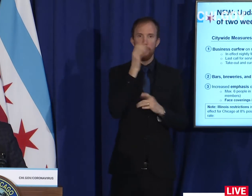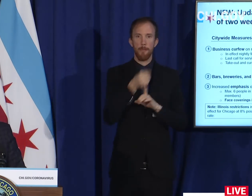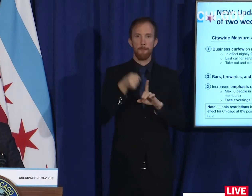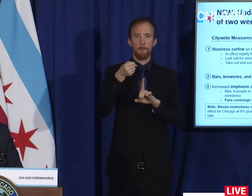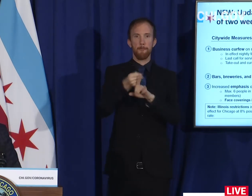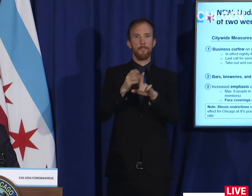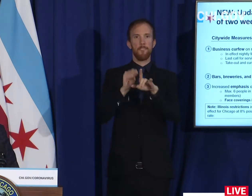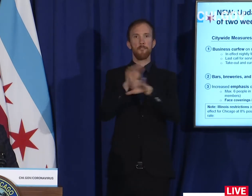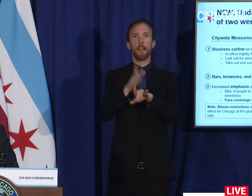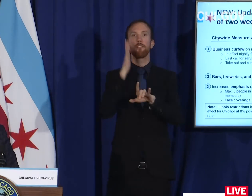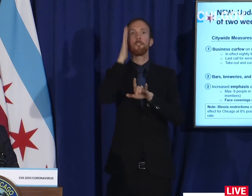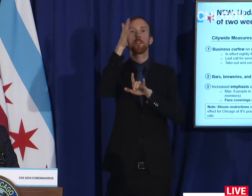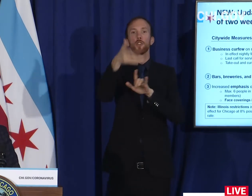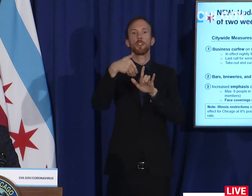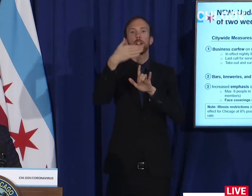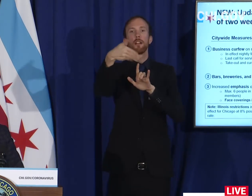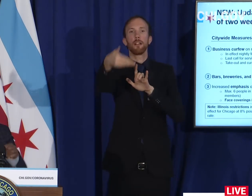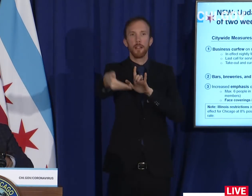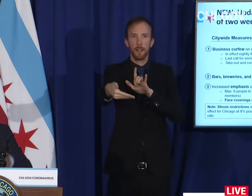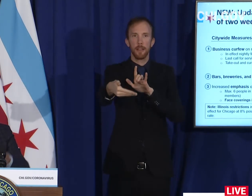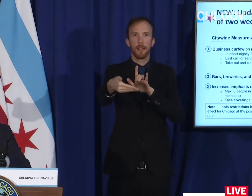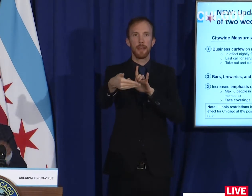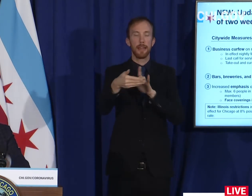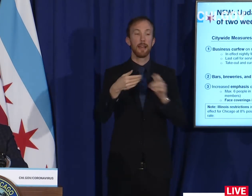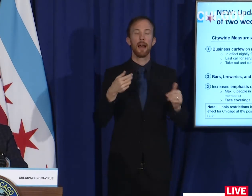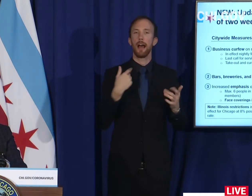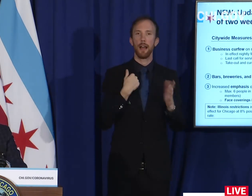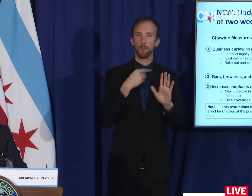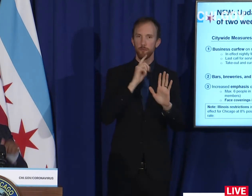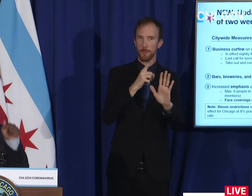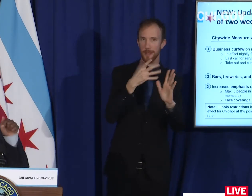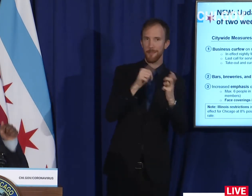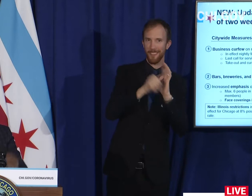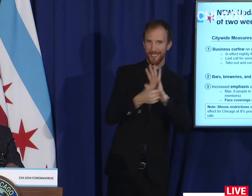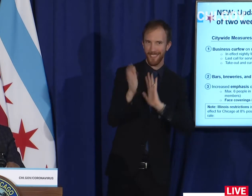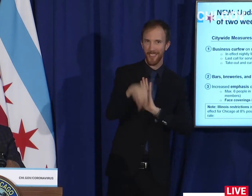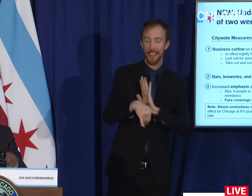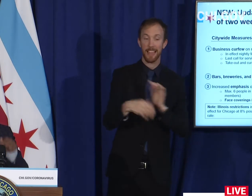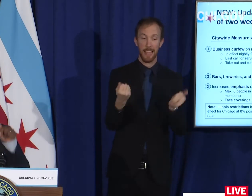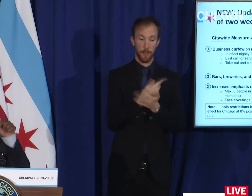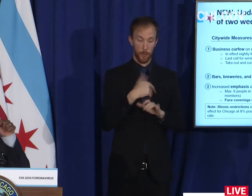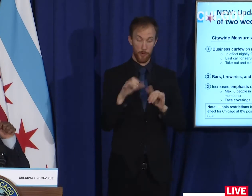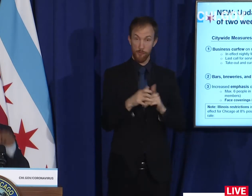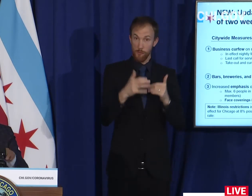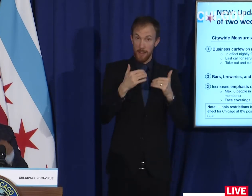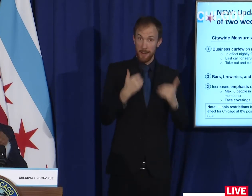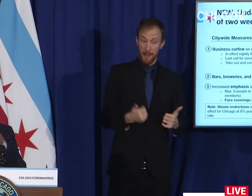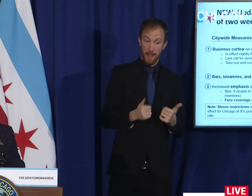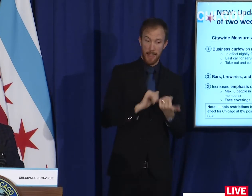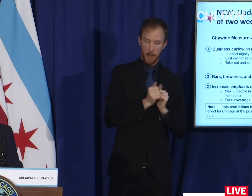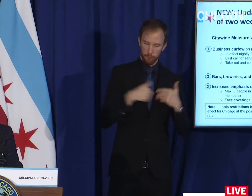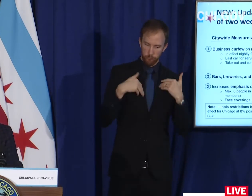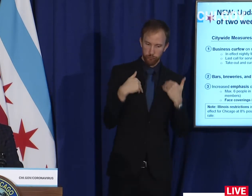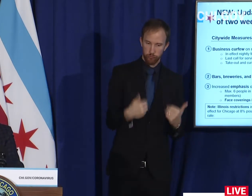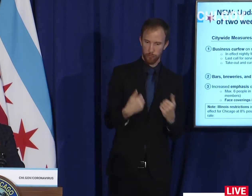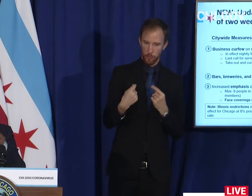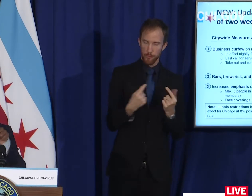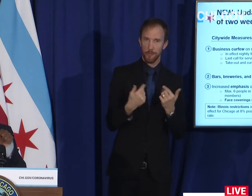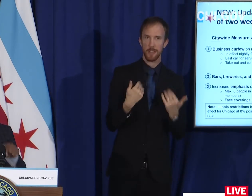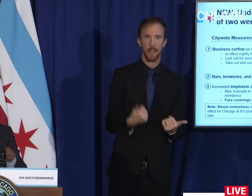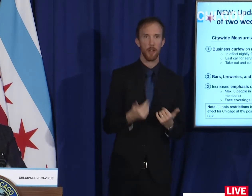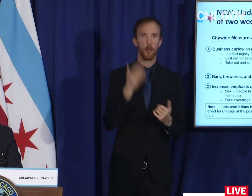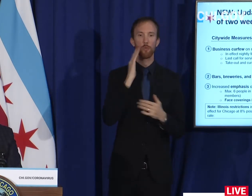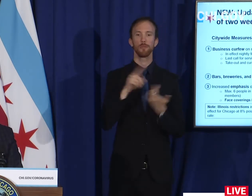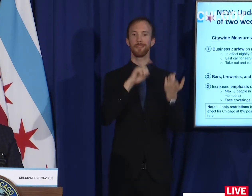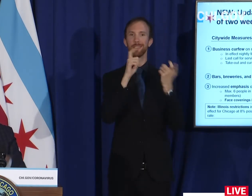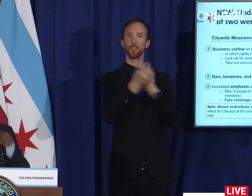understate and underscore that enough. What we do now will make the difference between what our future looks like and what